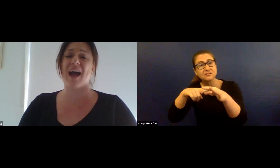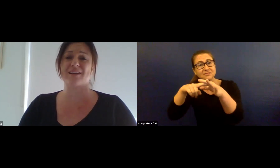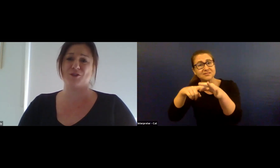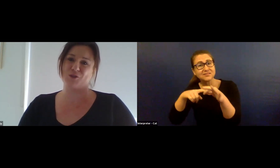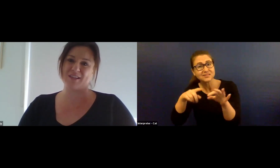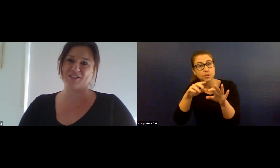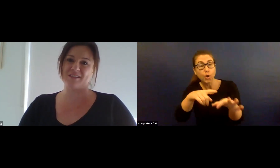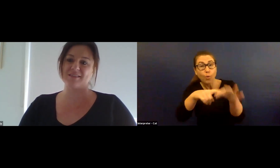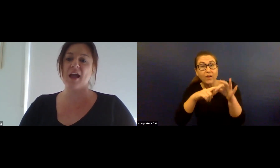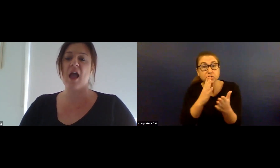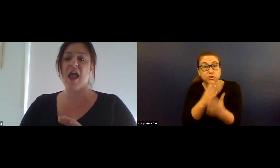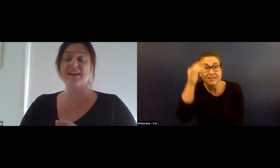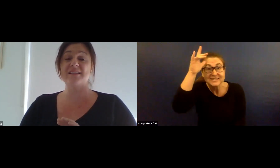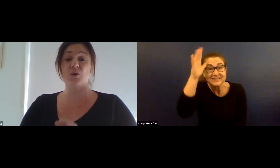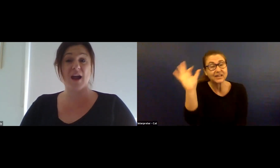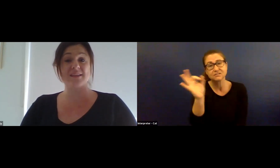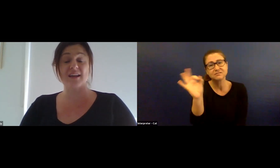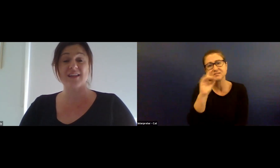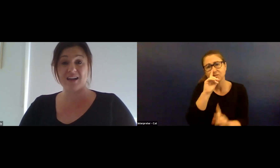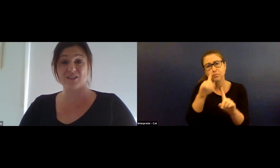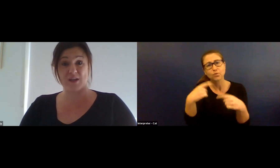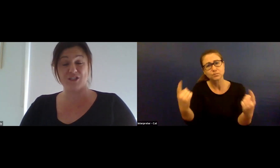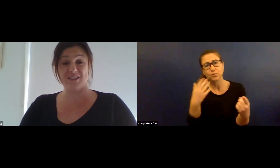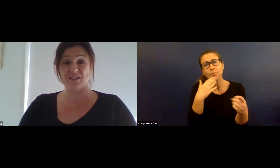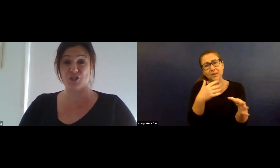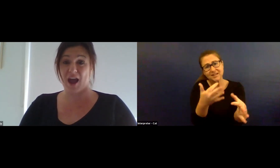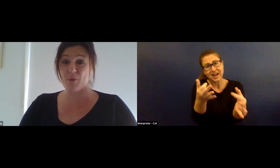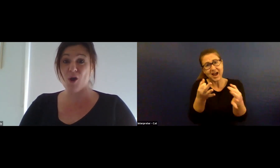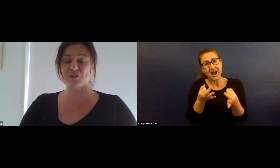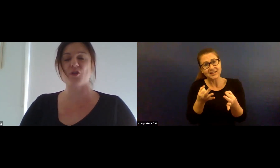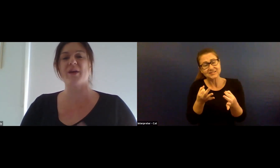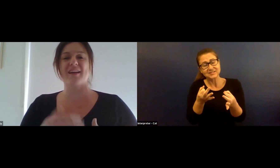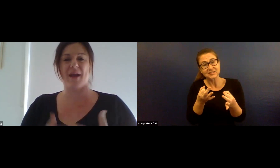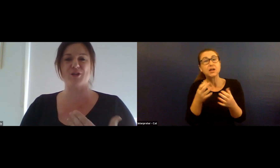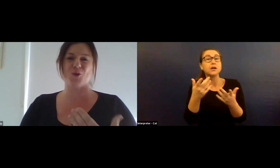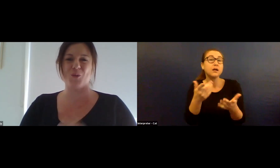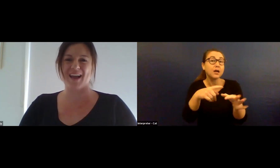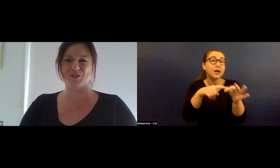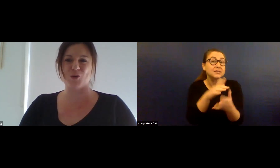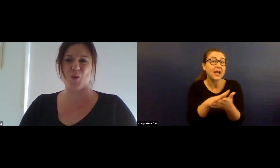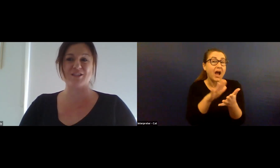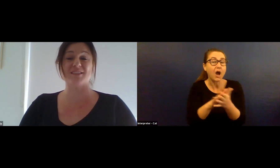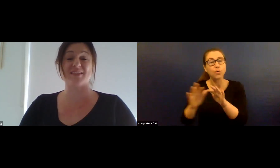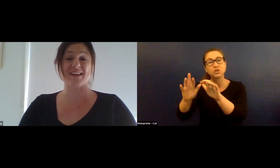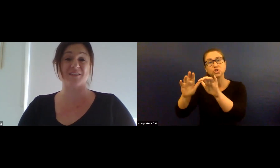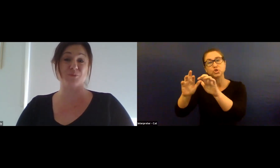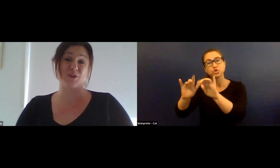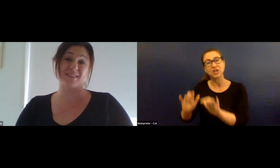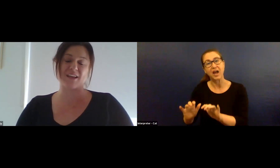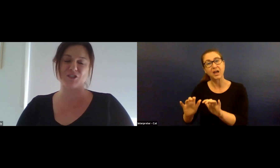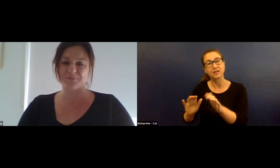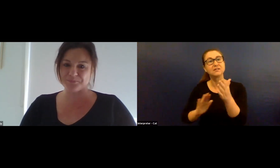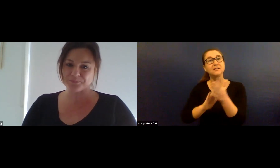and please ask those questions. It is a good idea to ask the questions in the chat box so that we can make sure that we get to your questions at the end of the